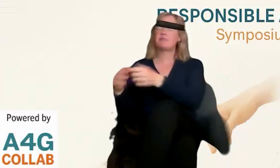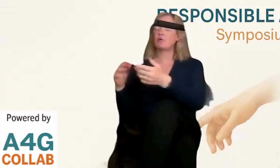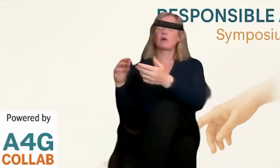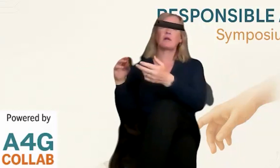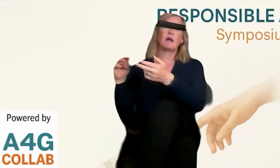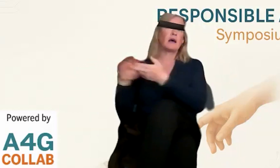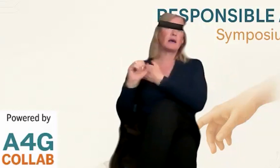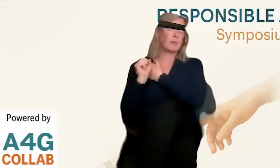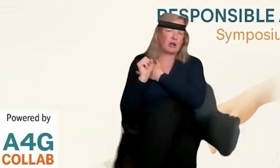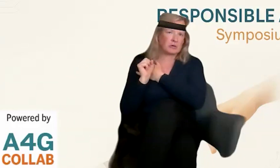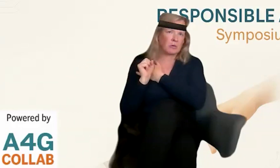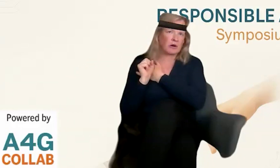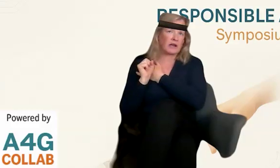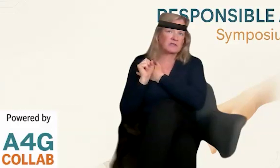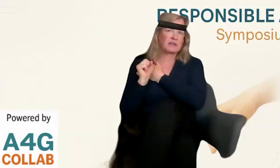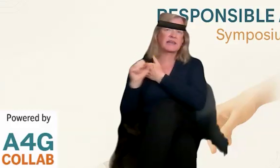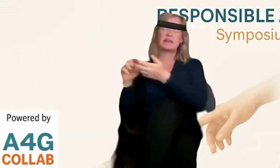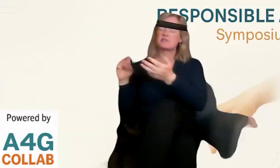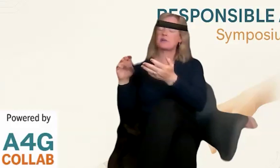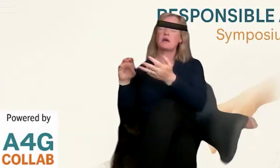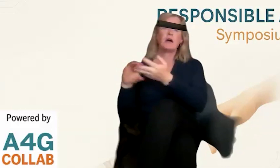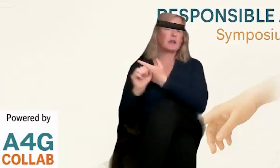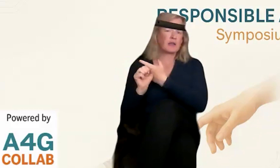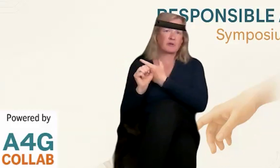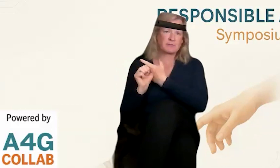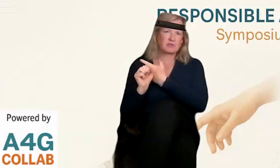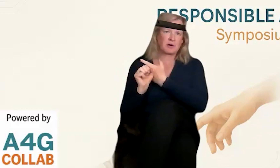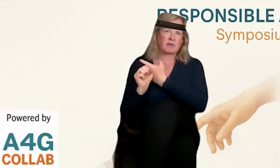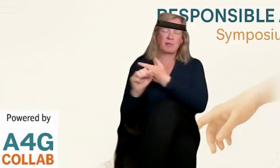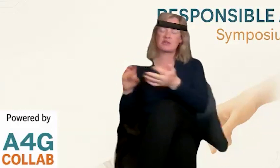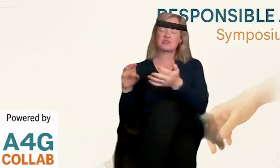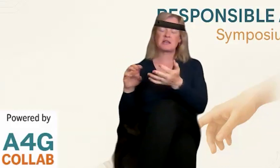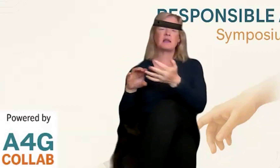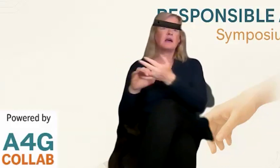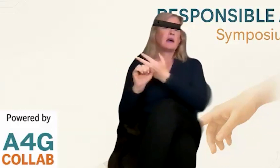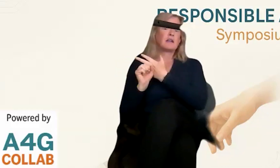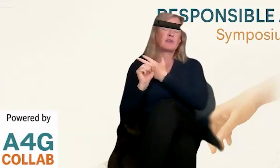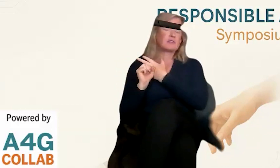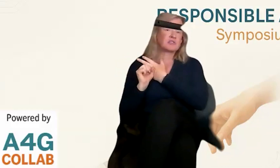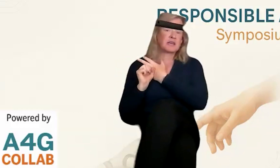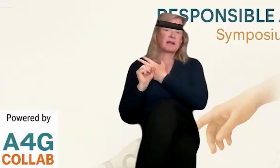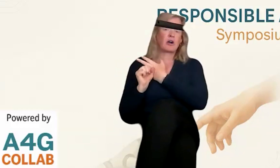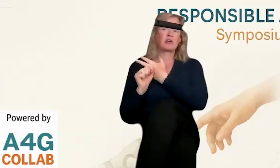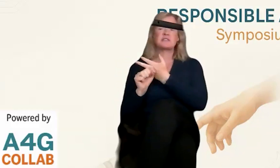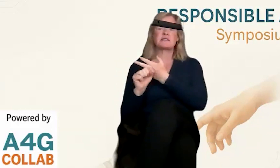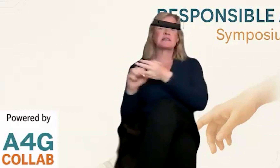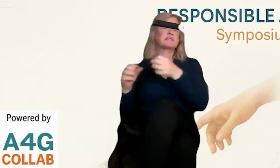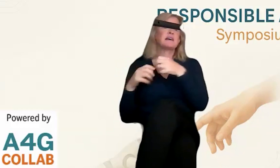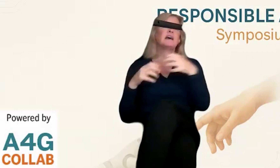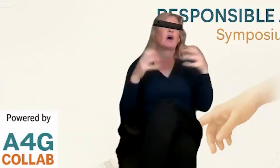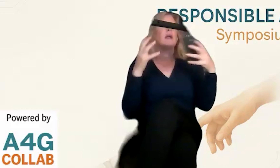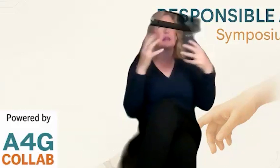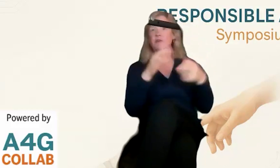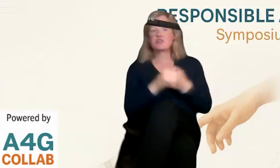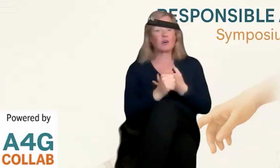your risk for a project we're working on is breast cancer, another is postpartum depression, another is ischemic heart